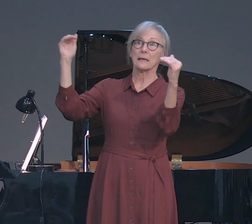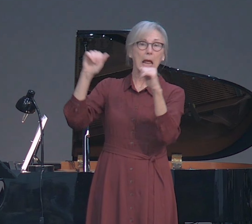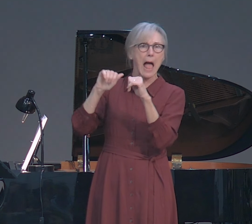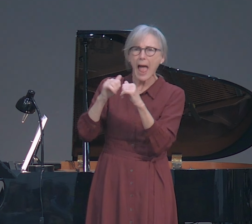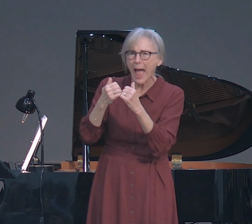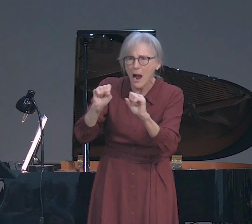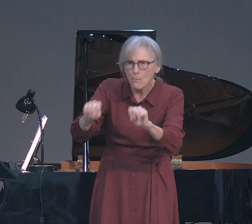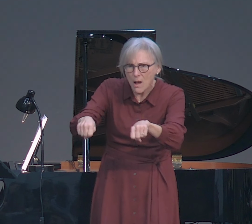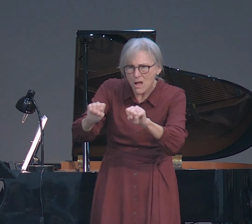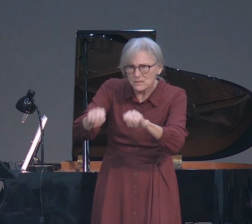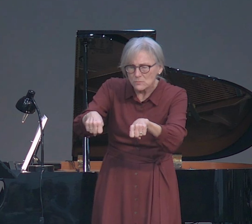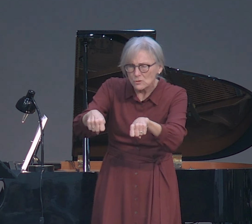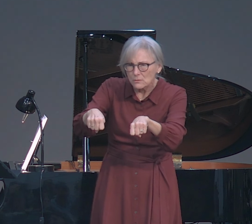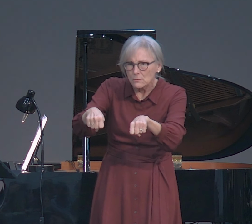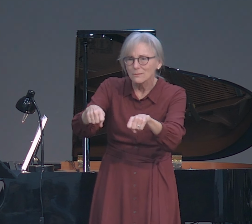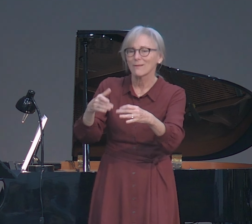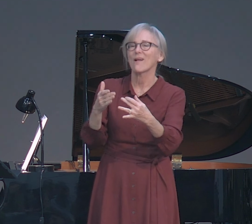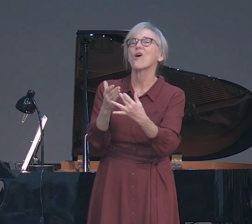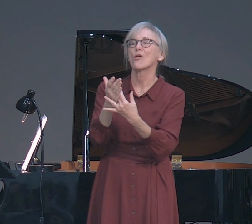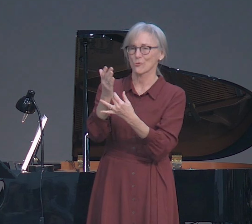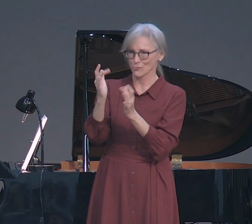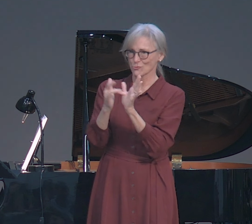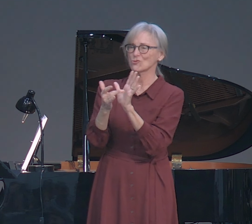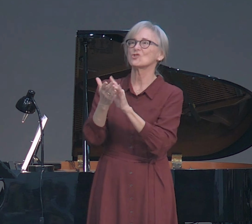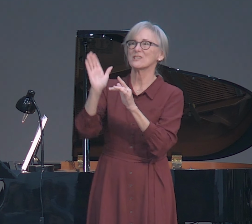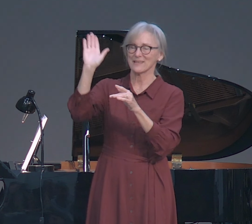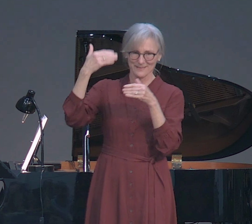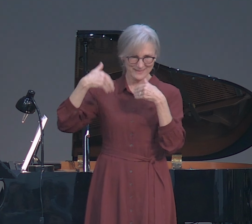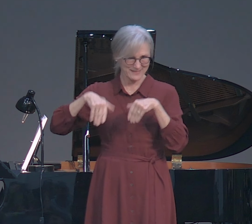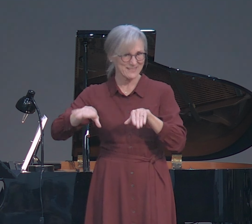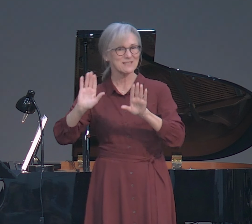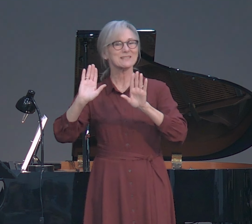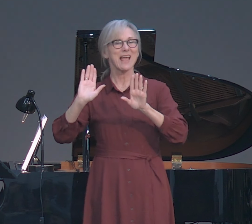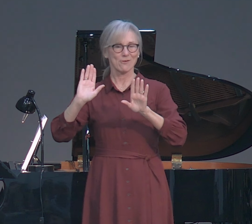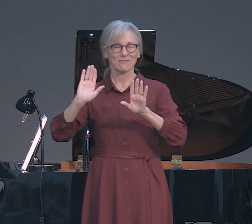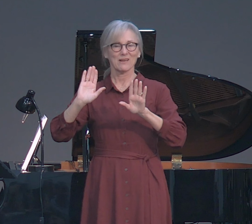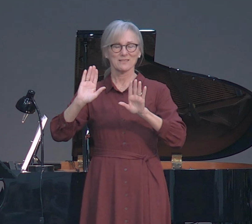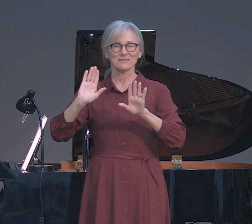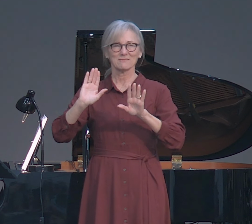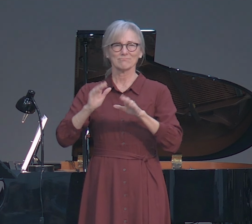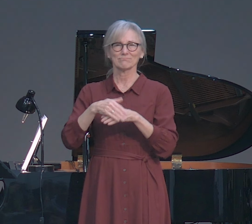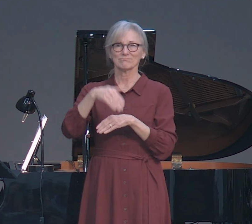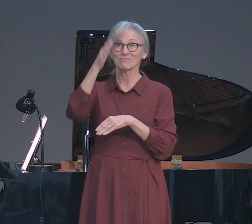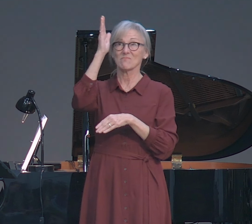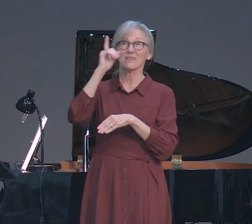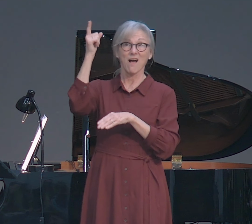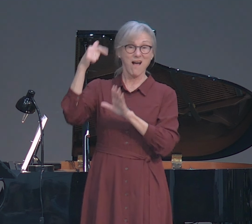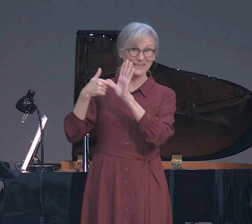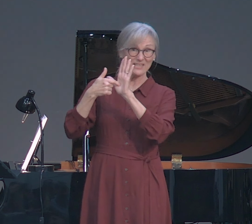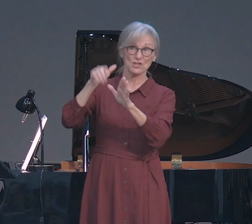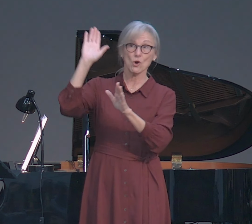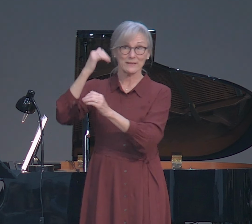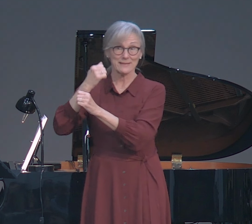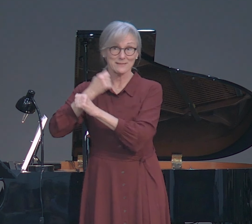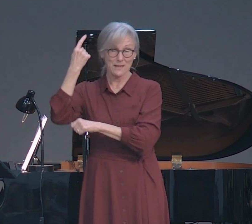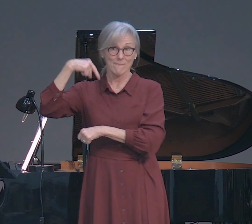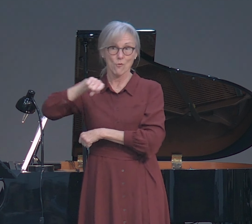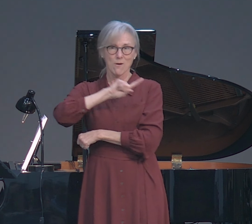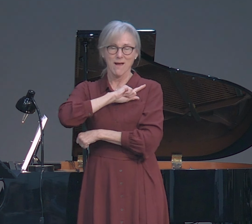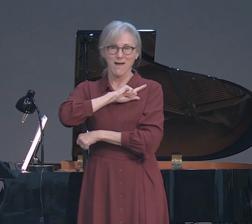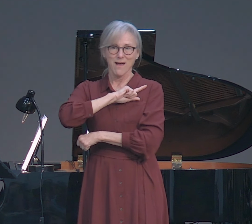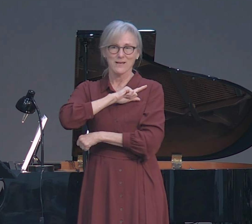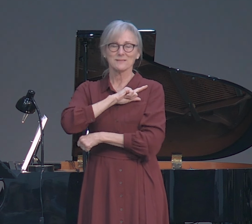way is through the sacrifice of Jesus. God showed his love for filthy